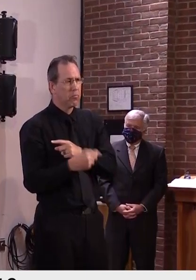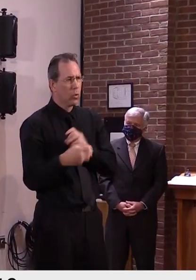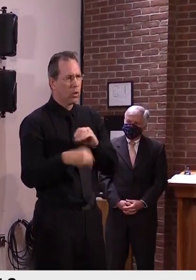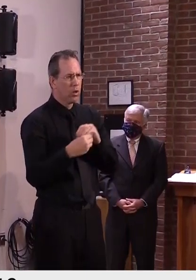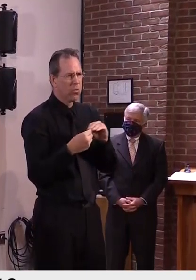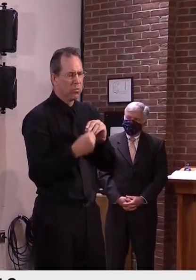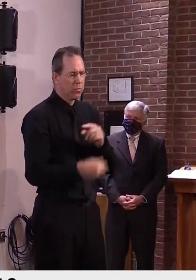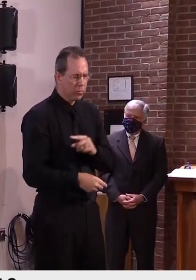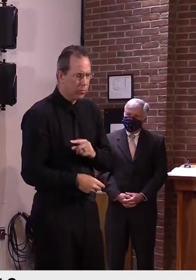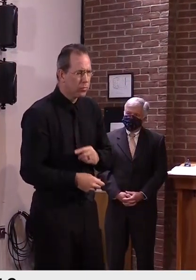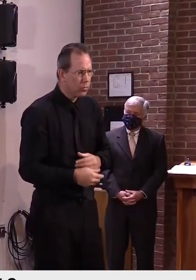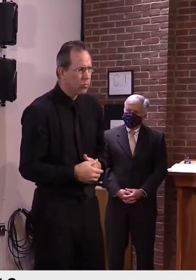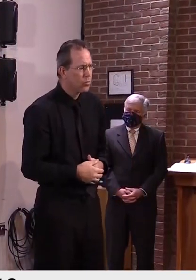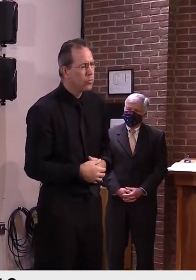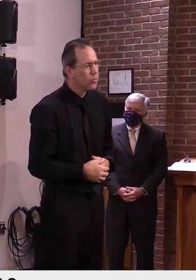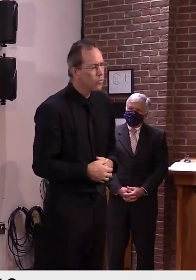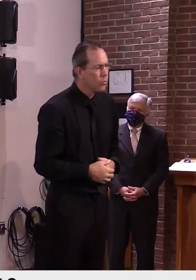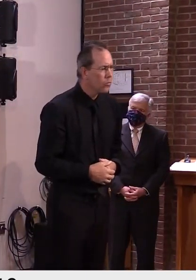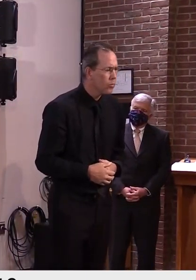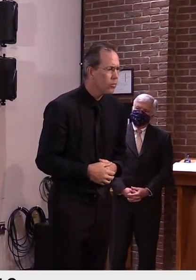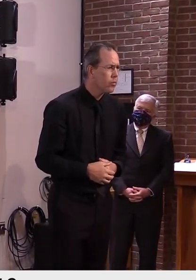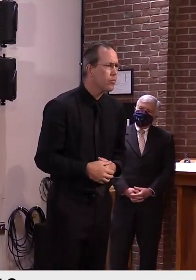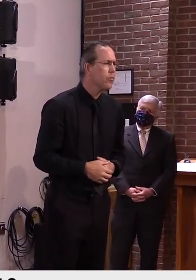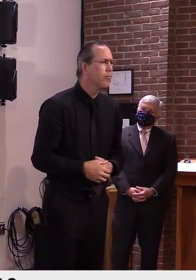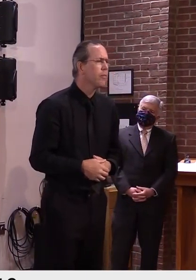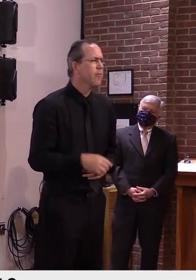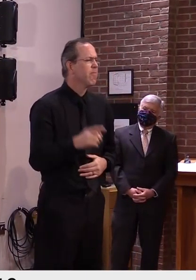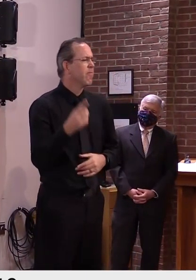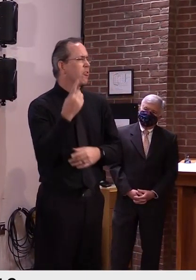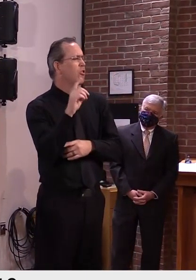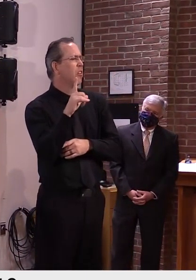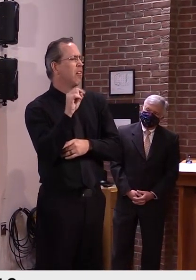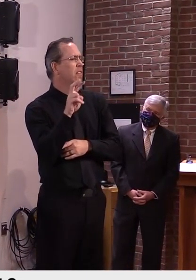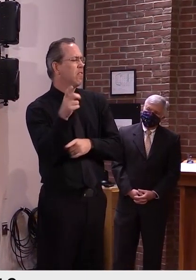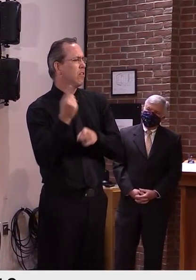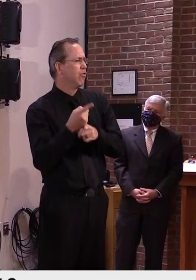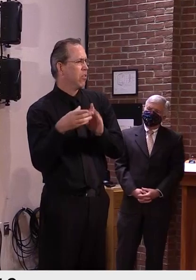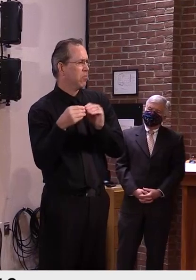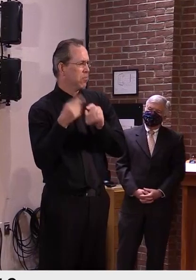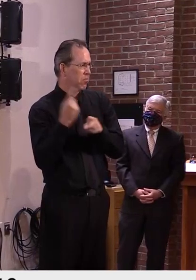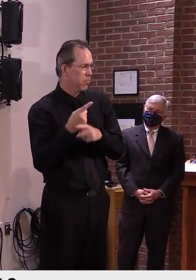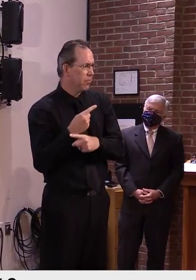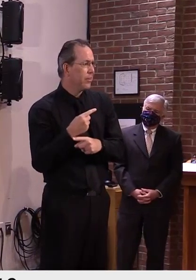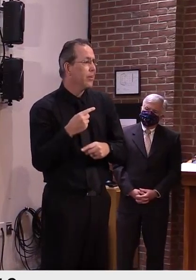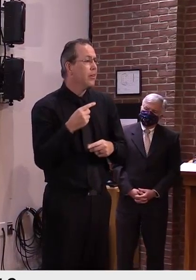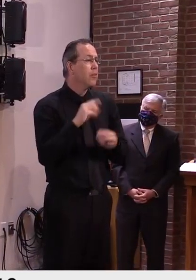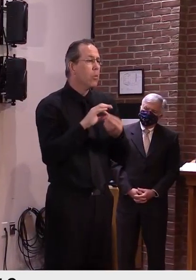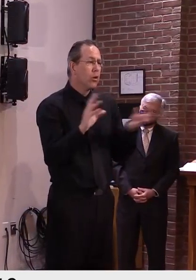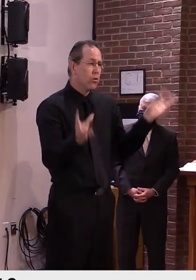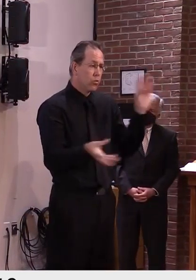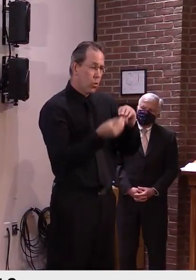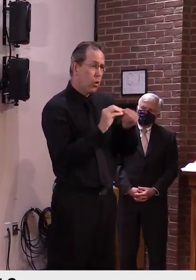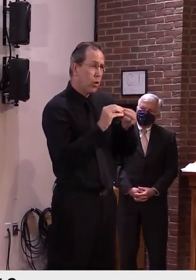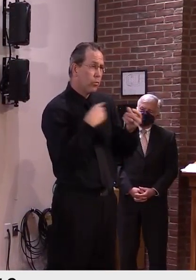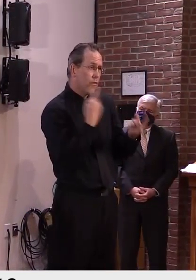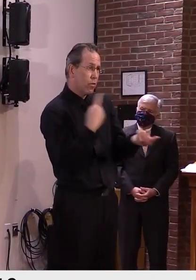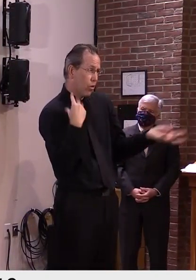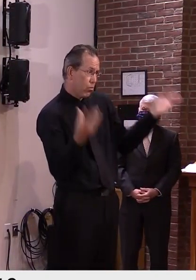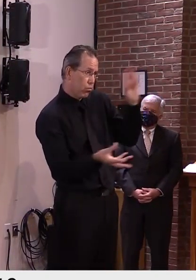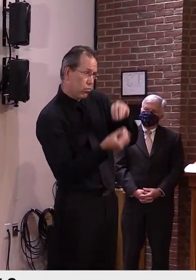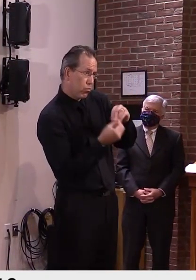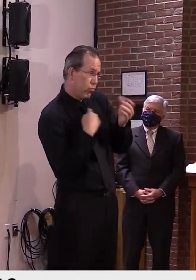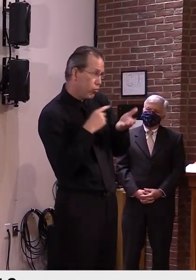Joe, I just wanted to point out and reiterate what Dr. Levine said, that the case counts are obviously very low, and those increases projected for the